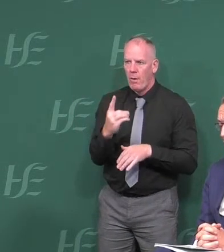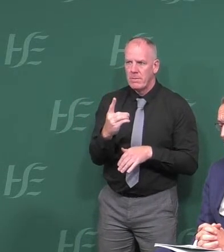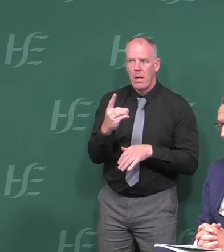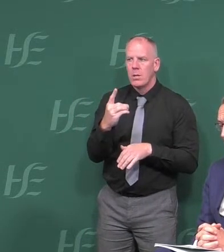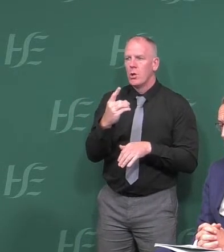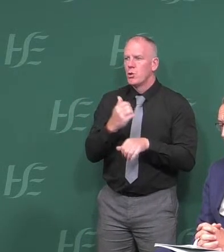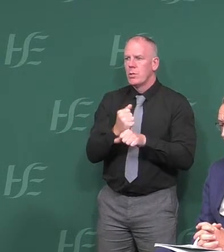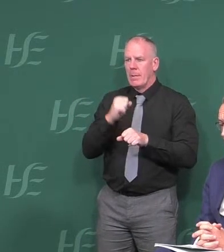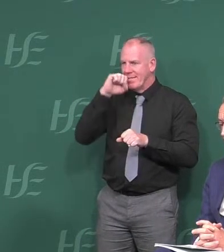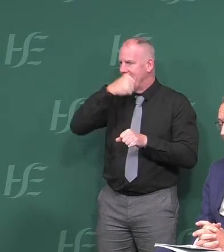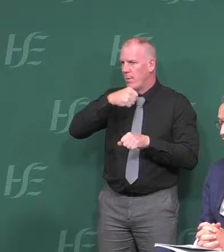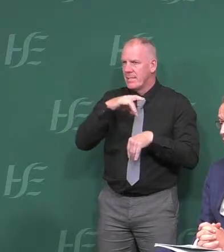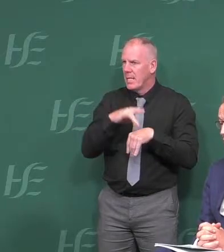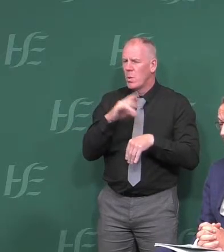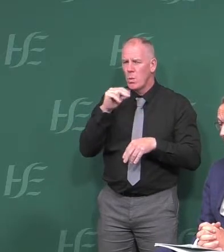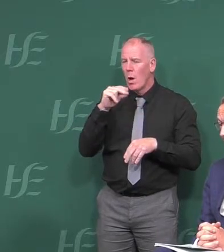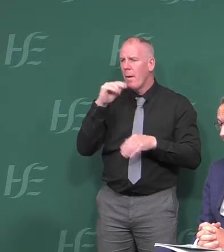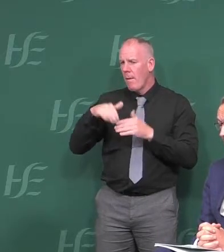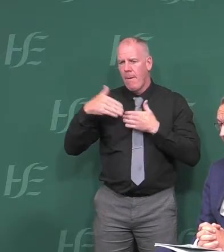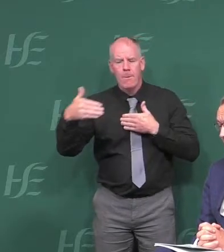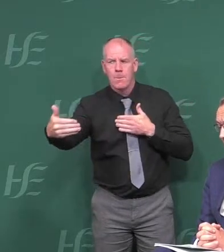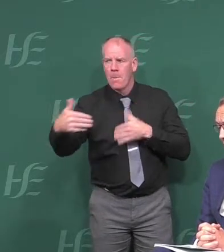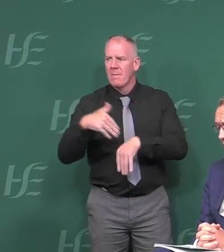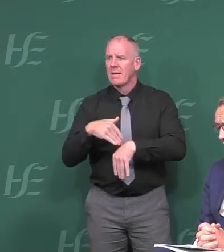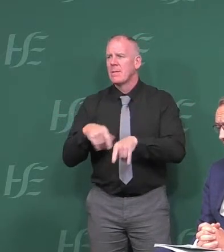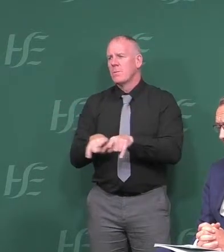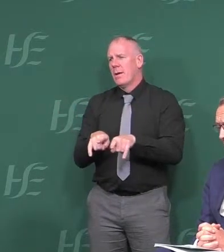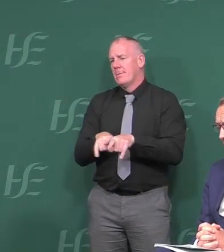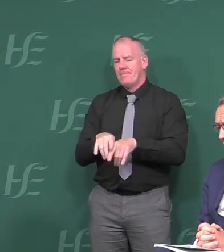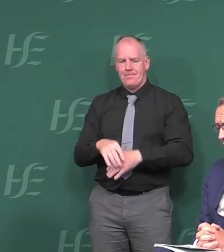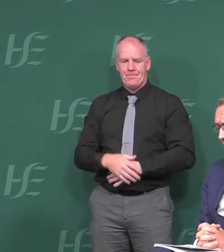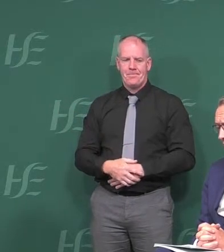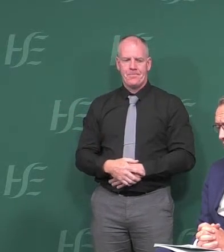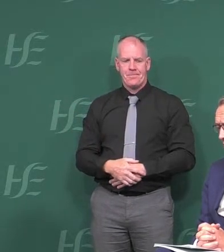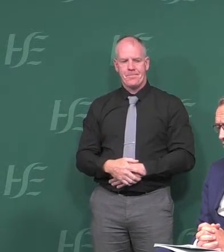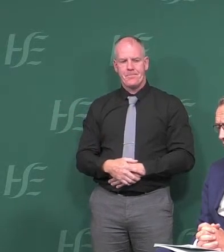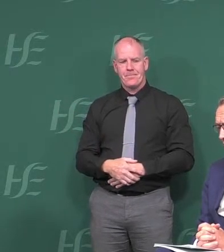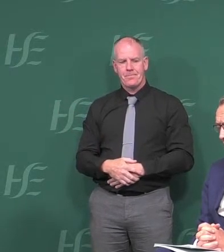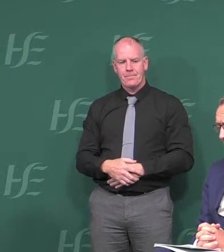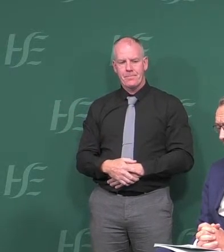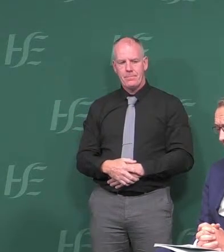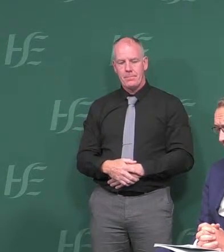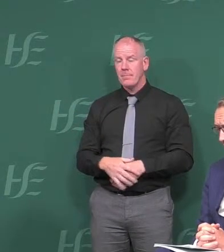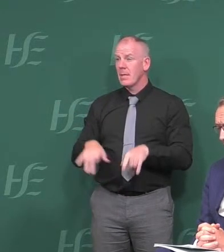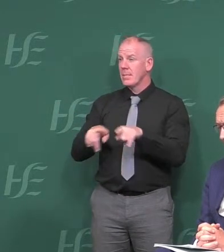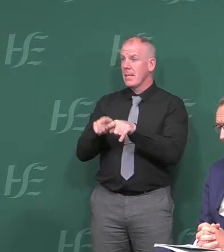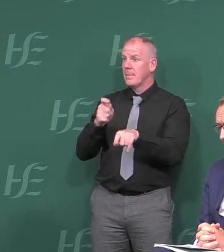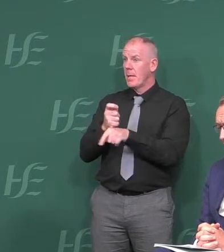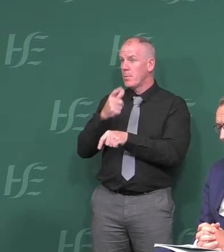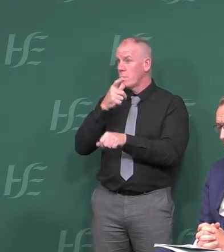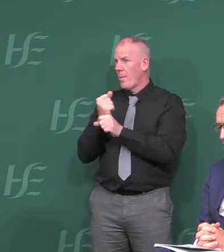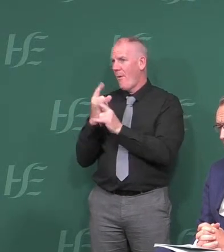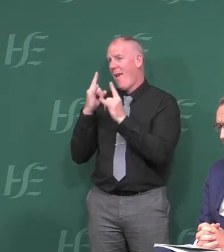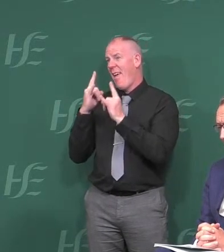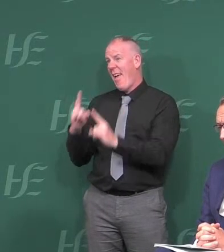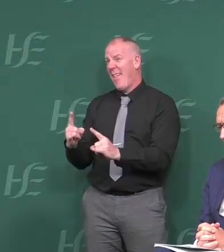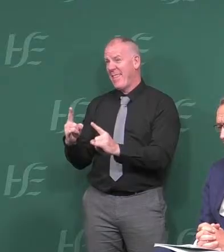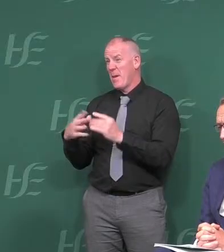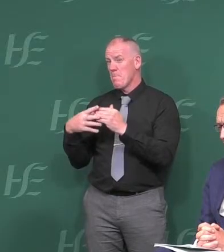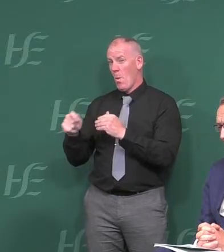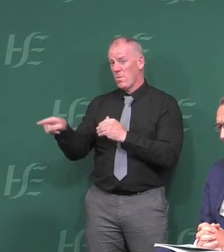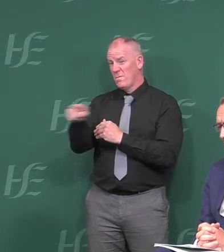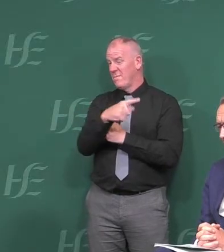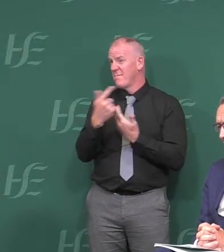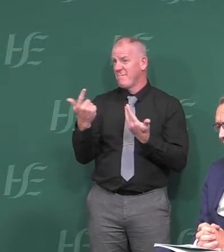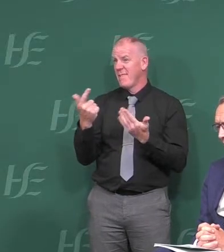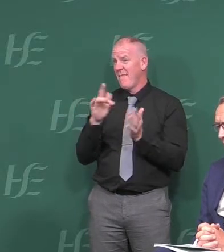just acute illness, but also potential longer-term illness. In terms of healthy, thankfully the great majority, 12 to